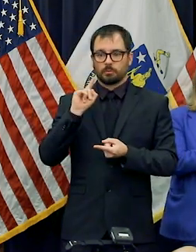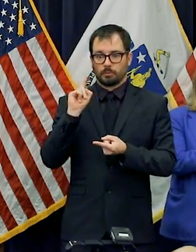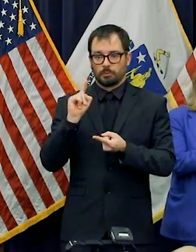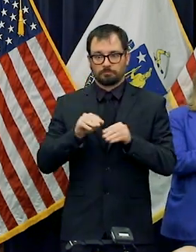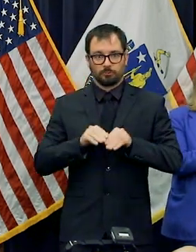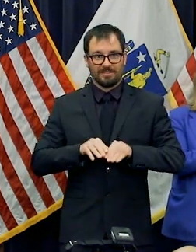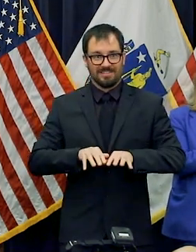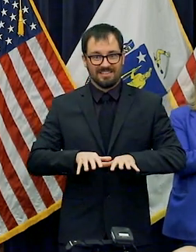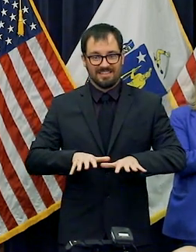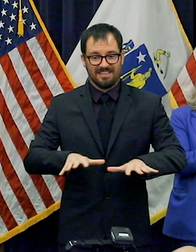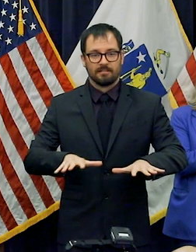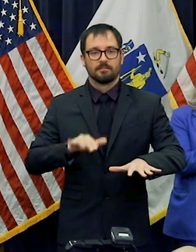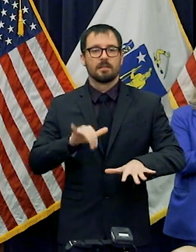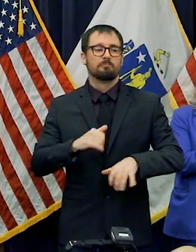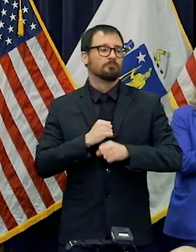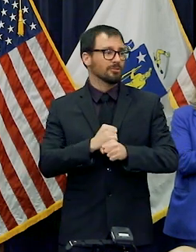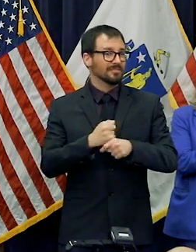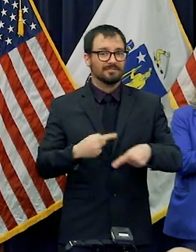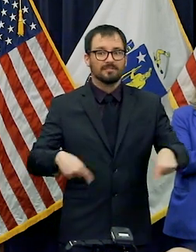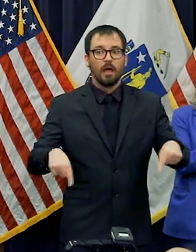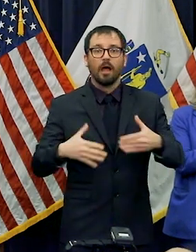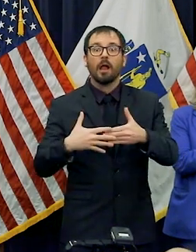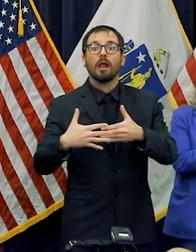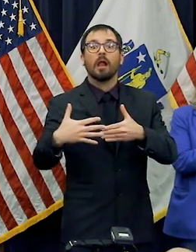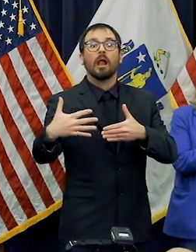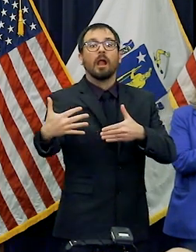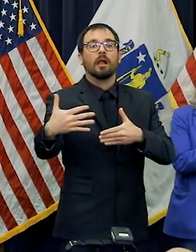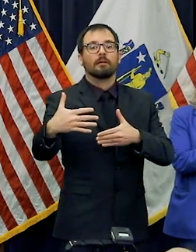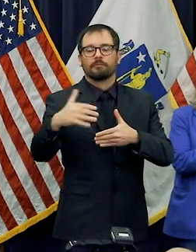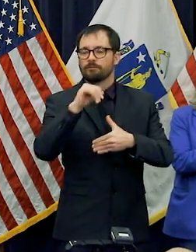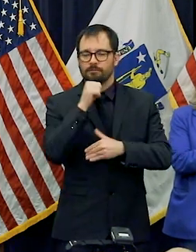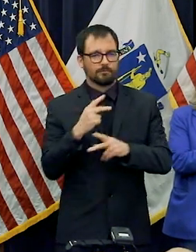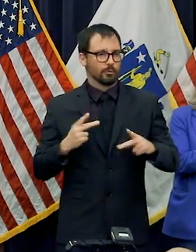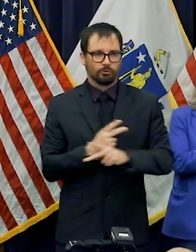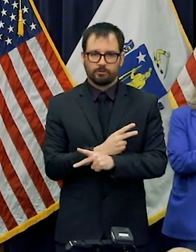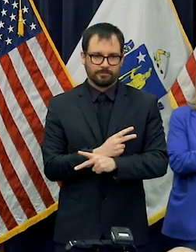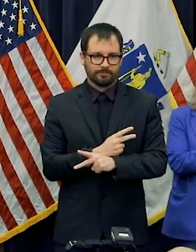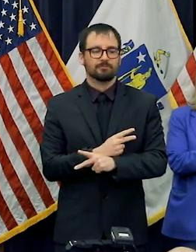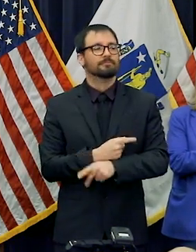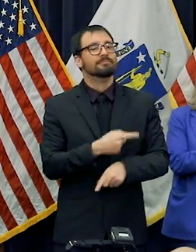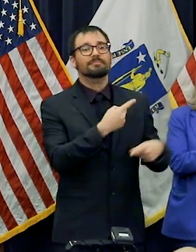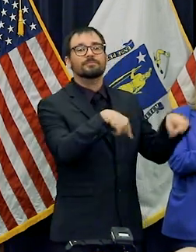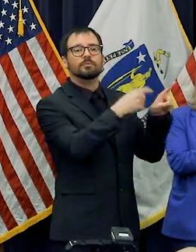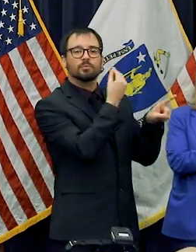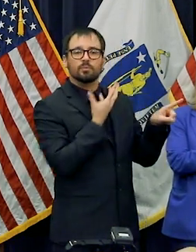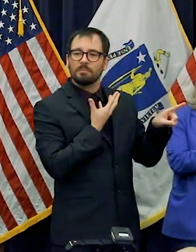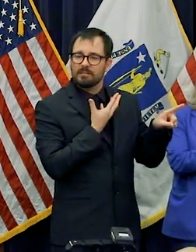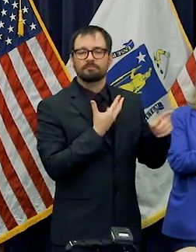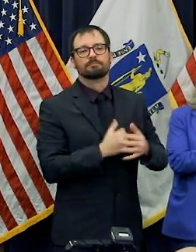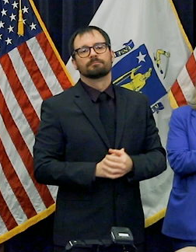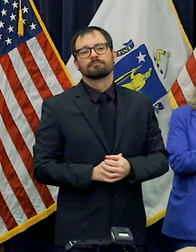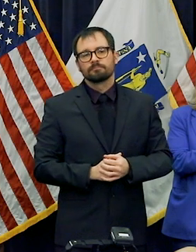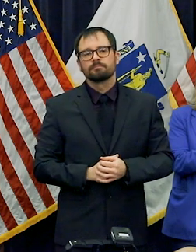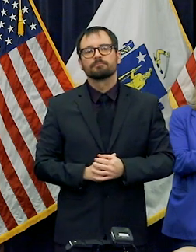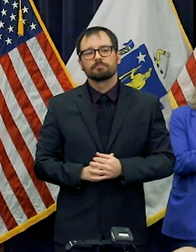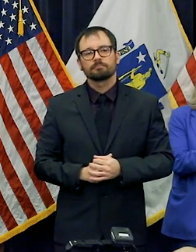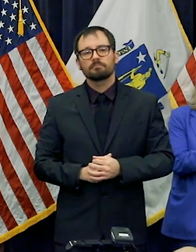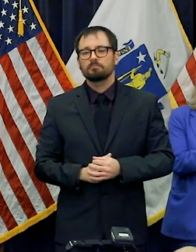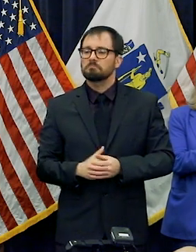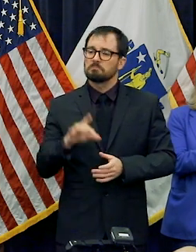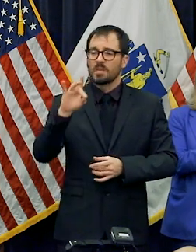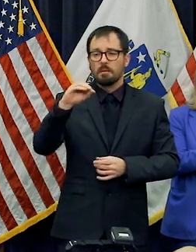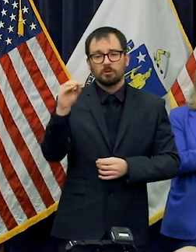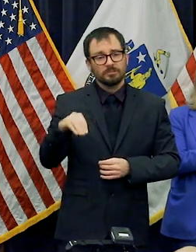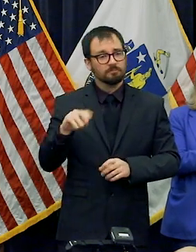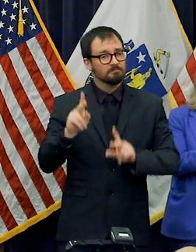population. According to healthcare experts, the vast majority of the people who get this disease, around 80%, will